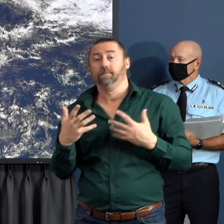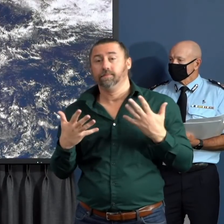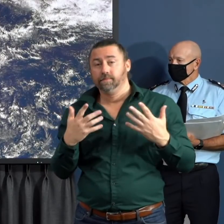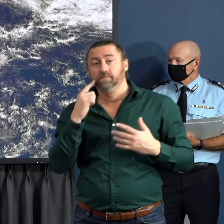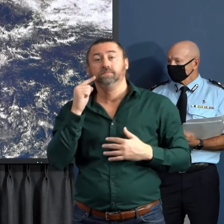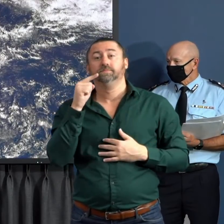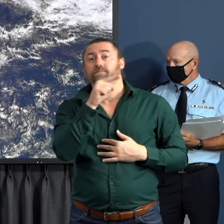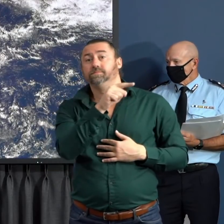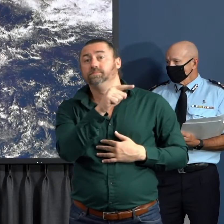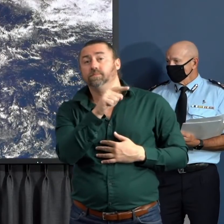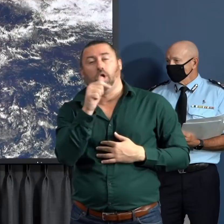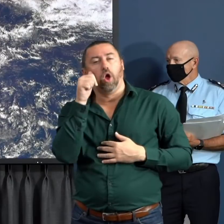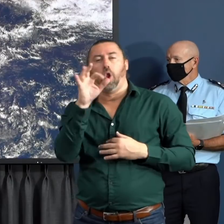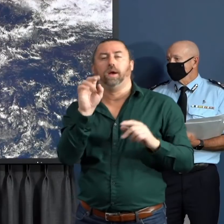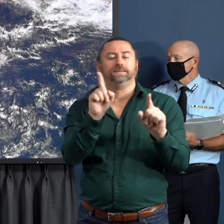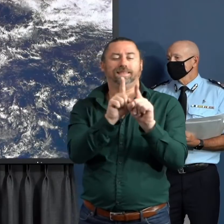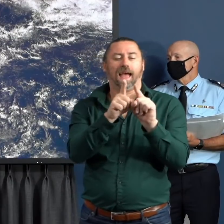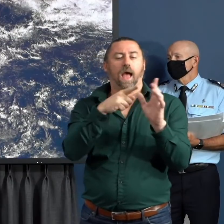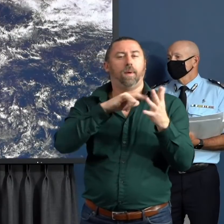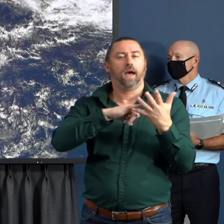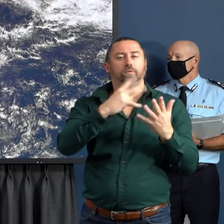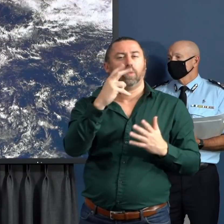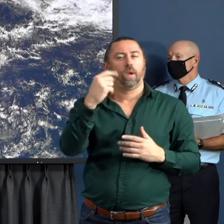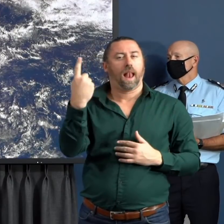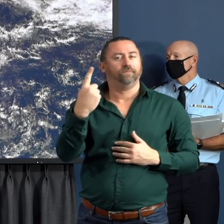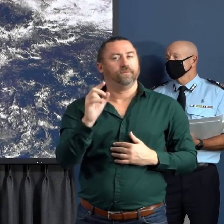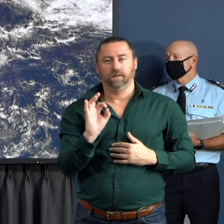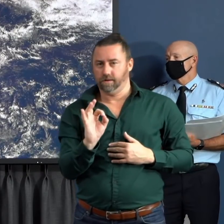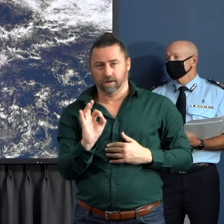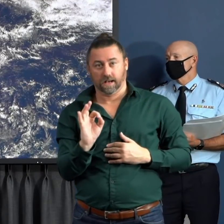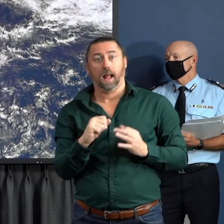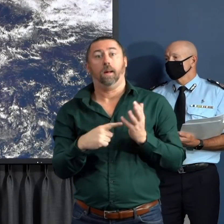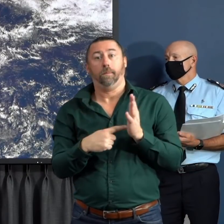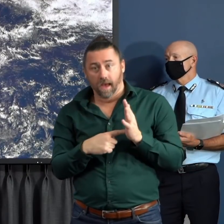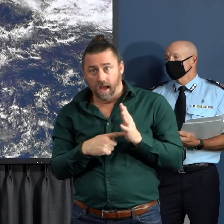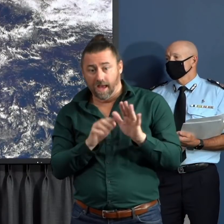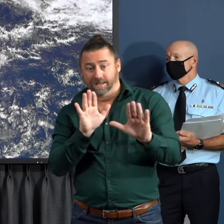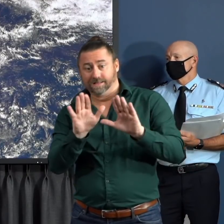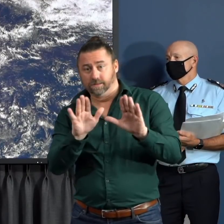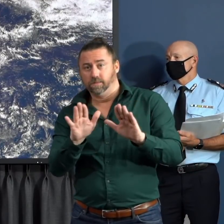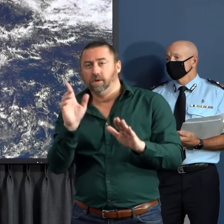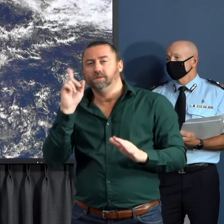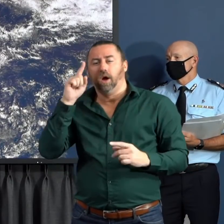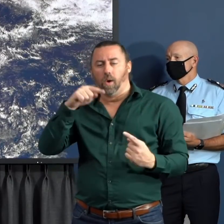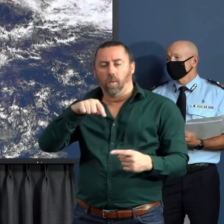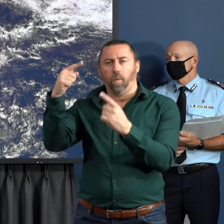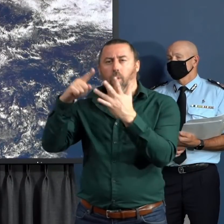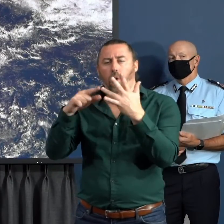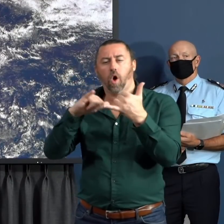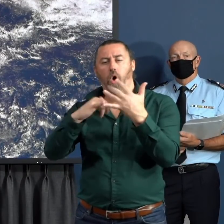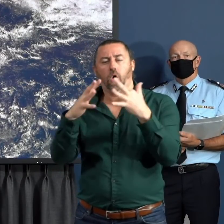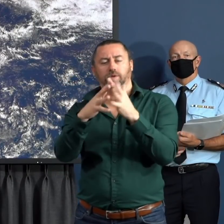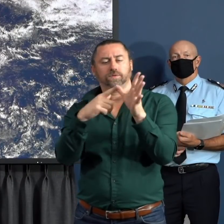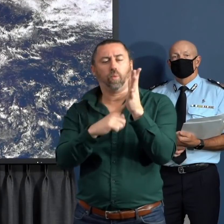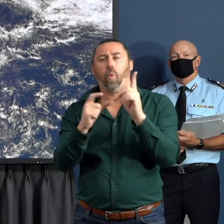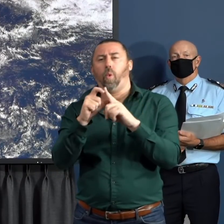see levels that we saw in 2011, but it will be similar to what we saw in Oswald in 2013.